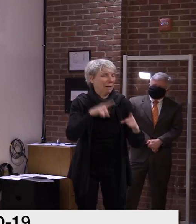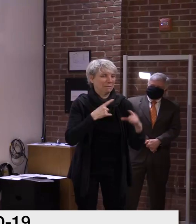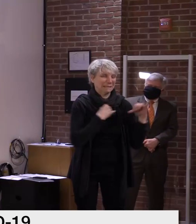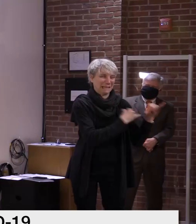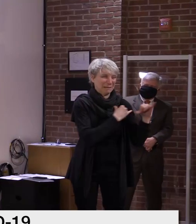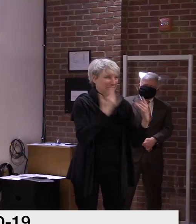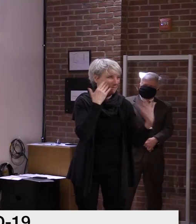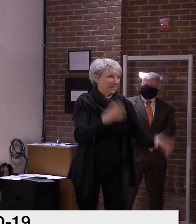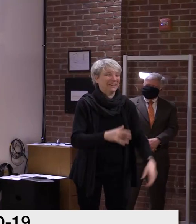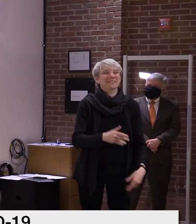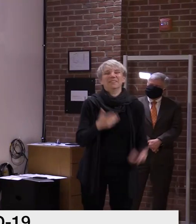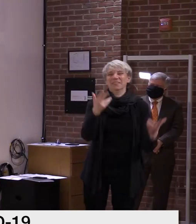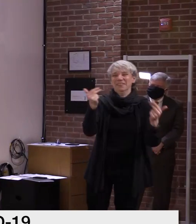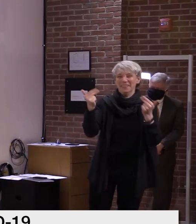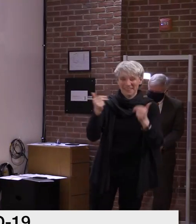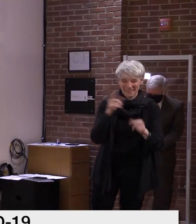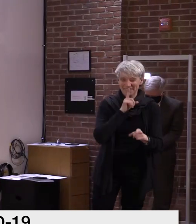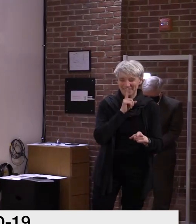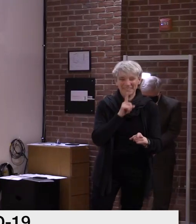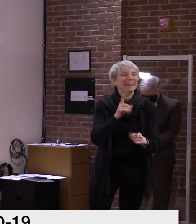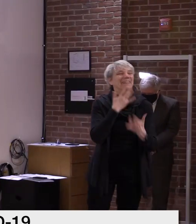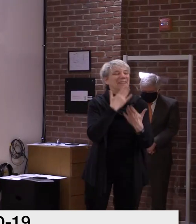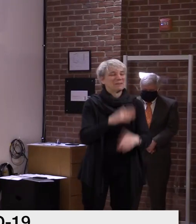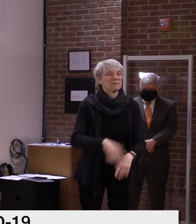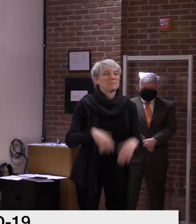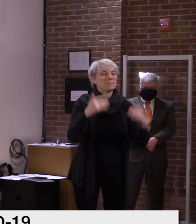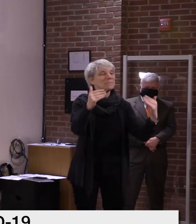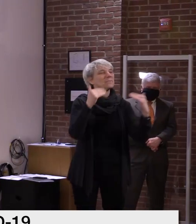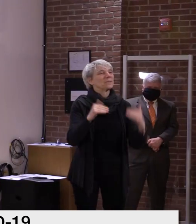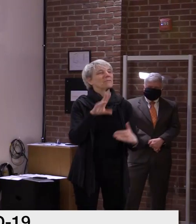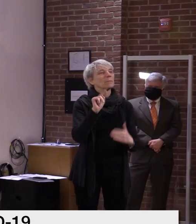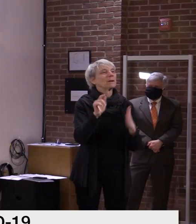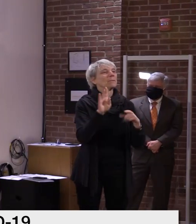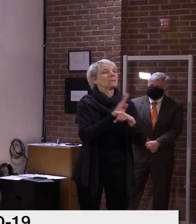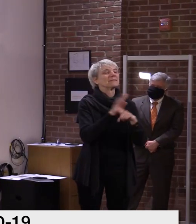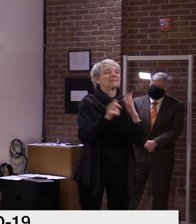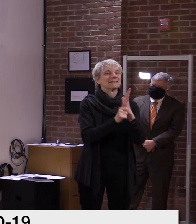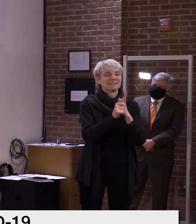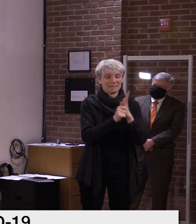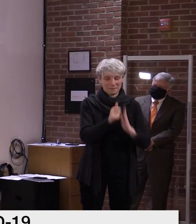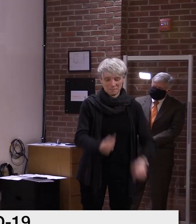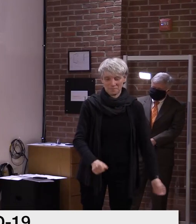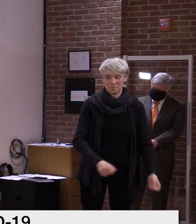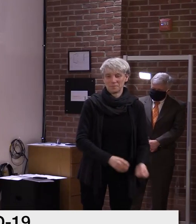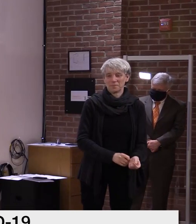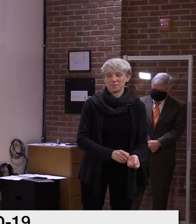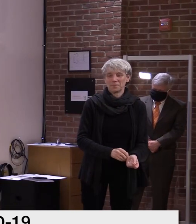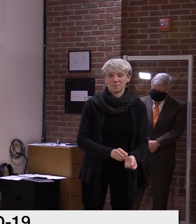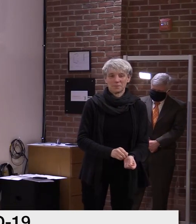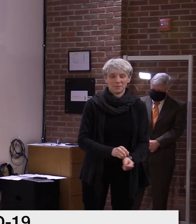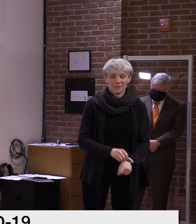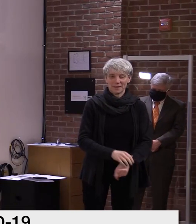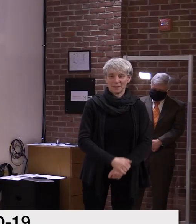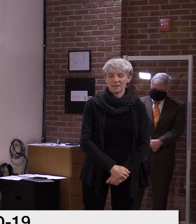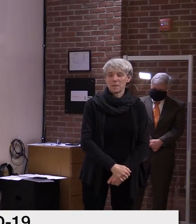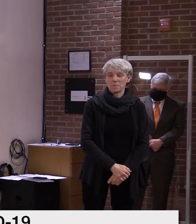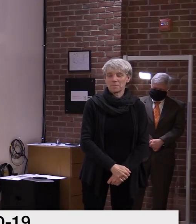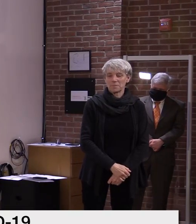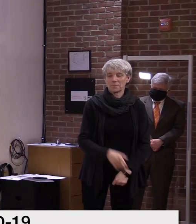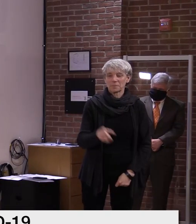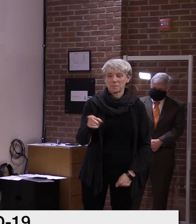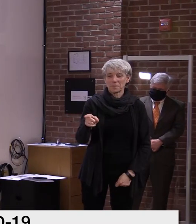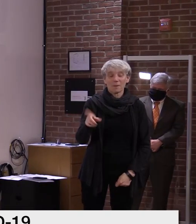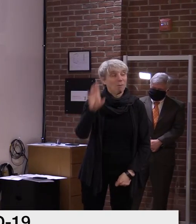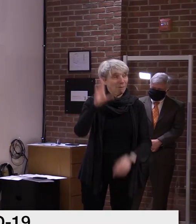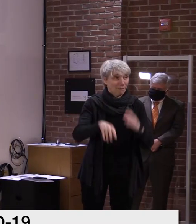Yeah. All right. Thanks. Tim McQuisden, Vermont Business Magazine. And I'd add, Governor,